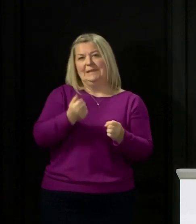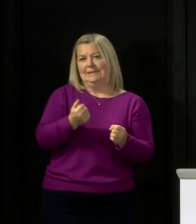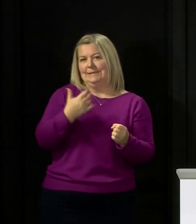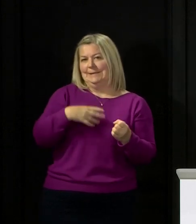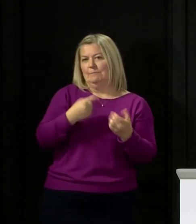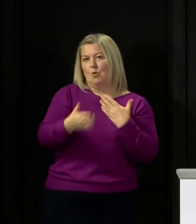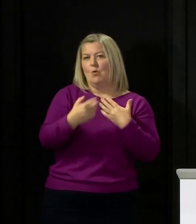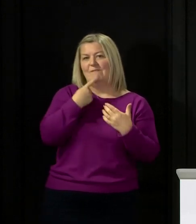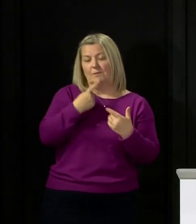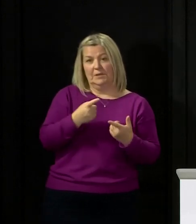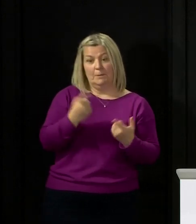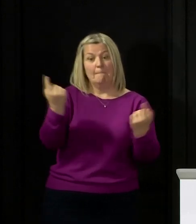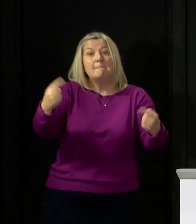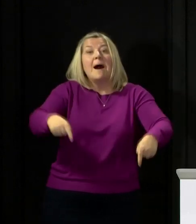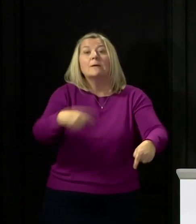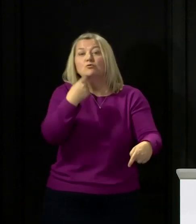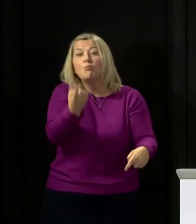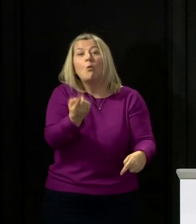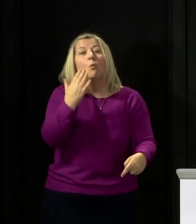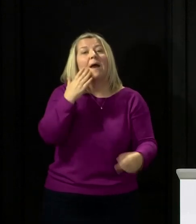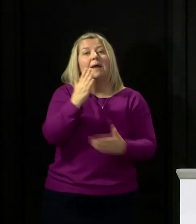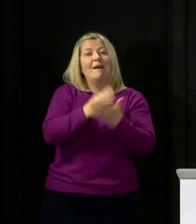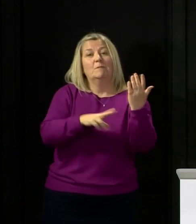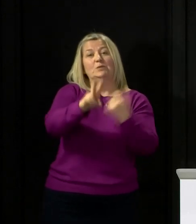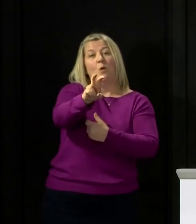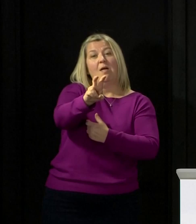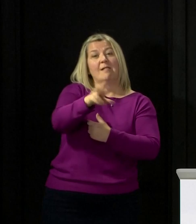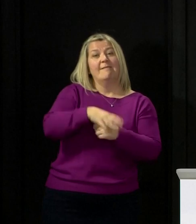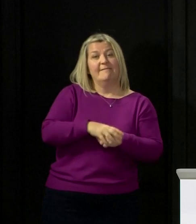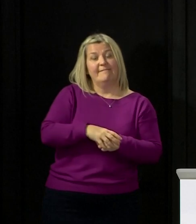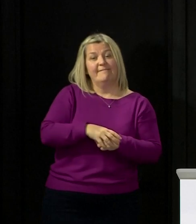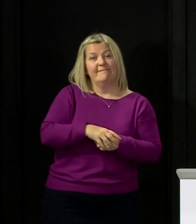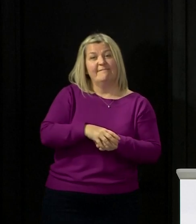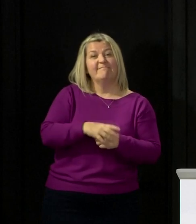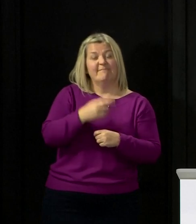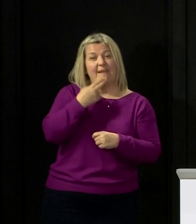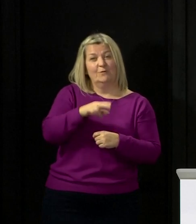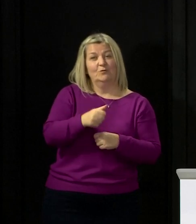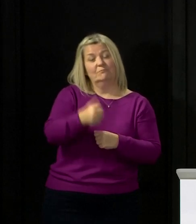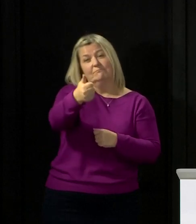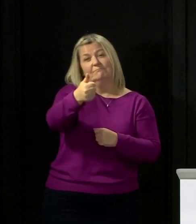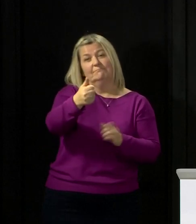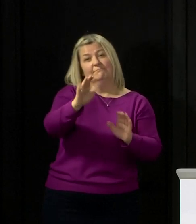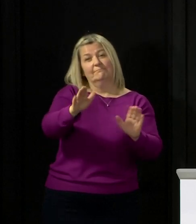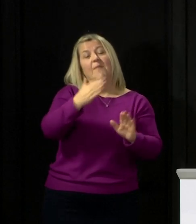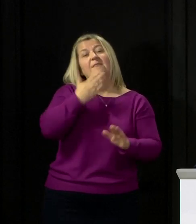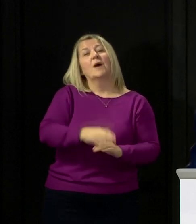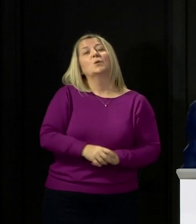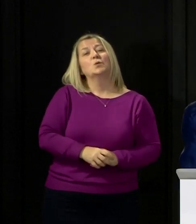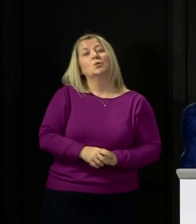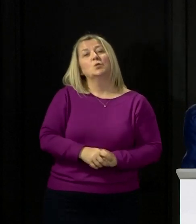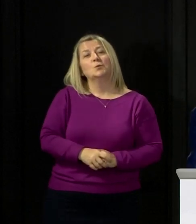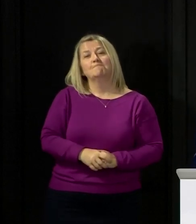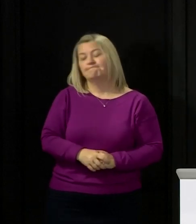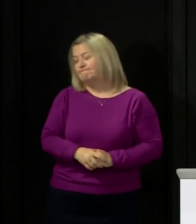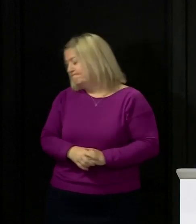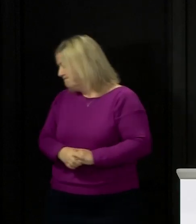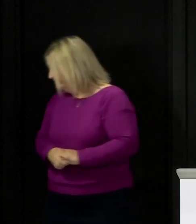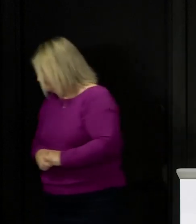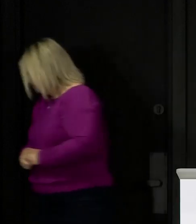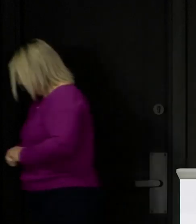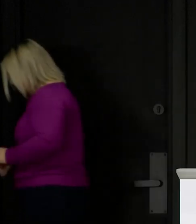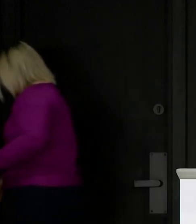detail. We'll be back here tomorrow at the usual time of 12:30, and in the meantime, thank you all very much for joining us.